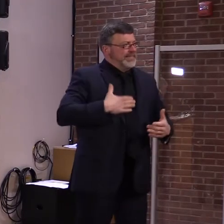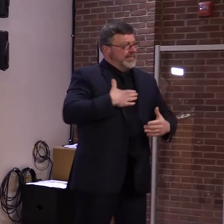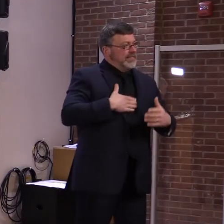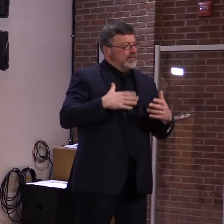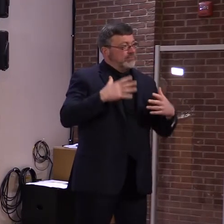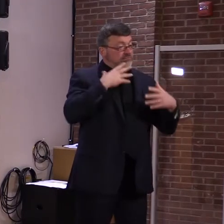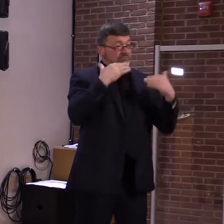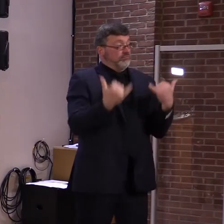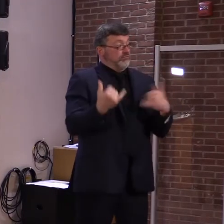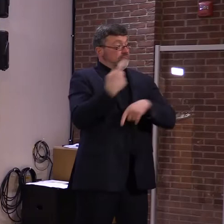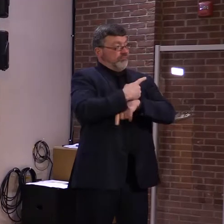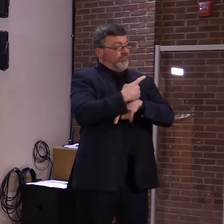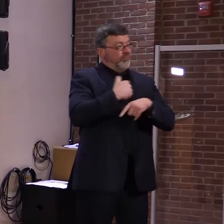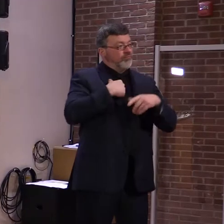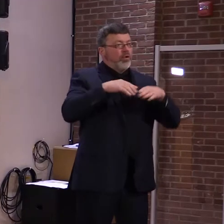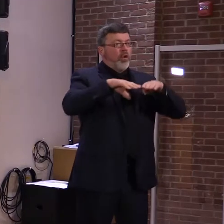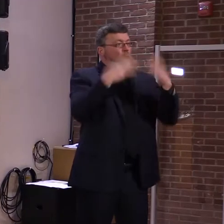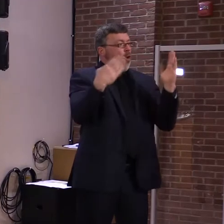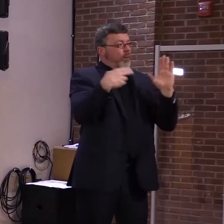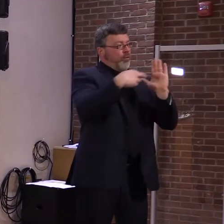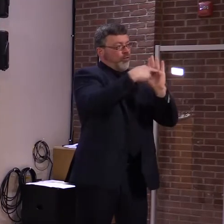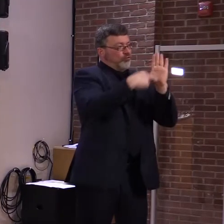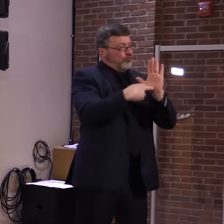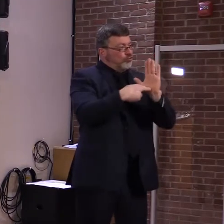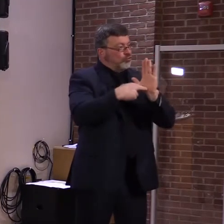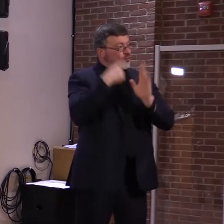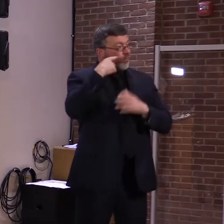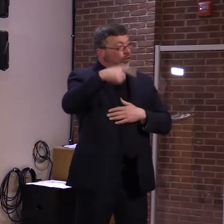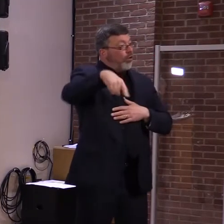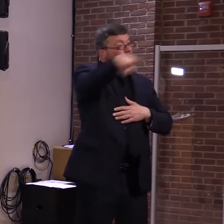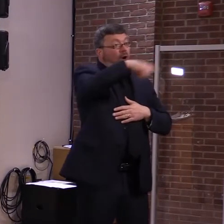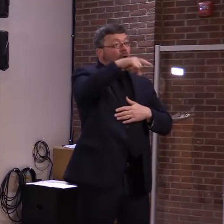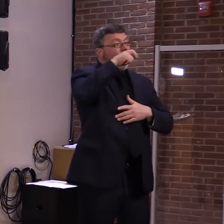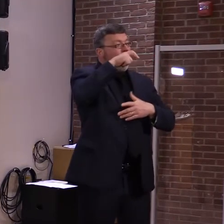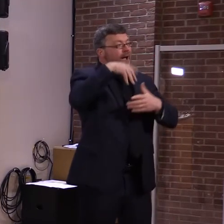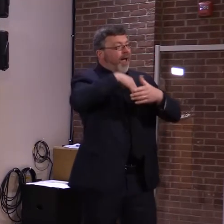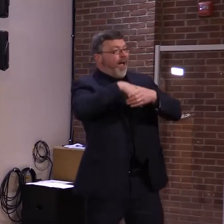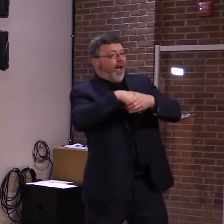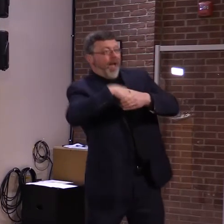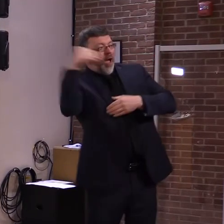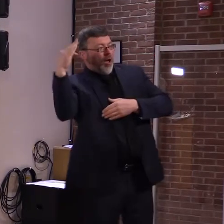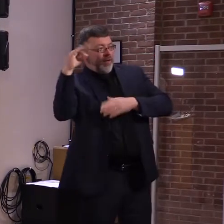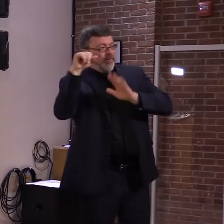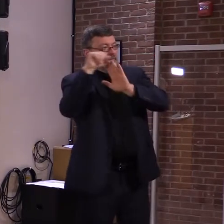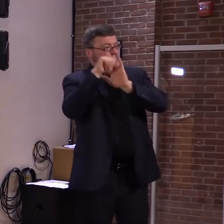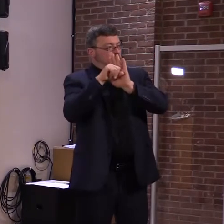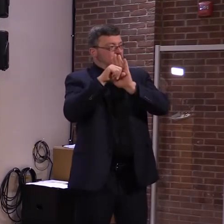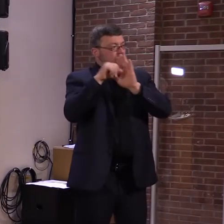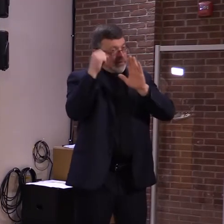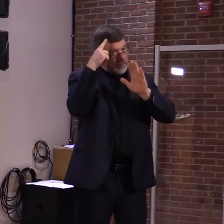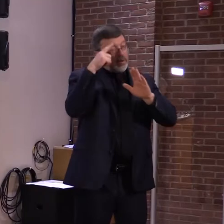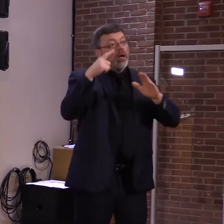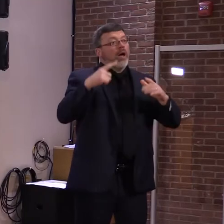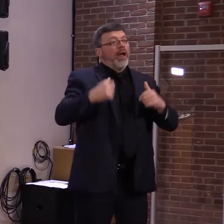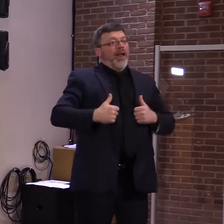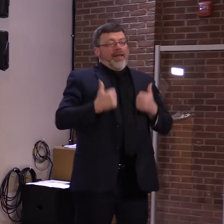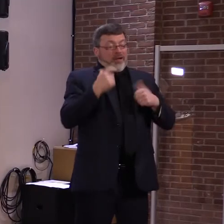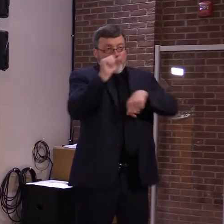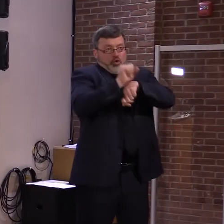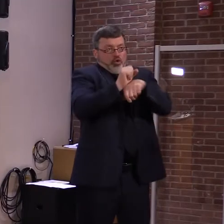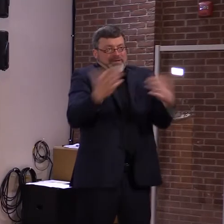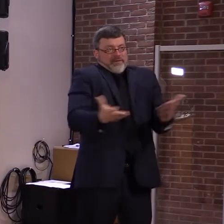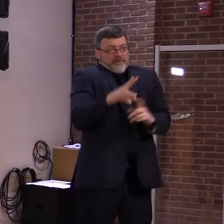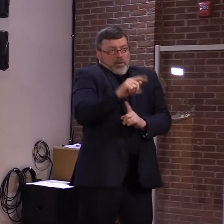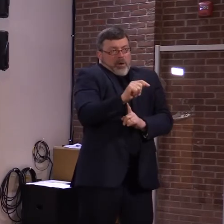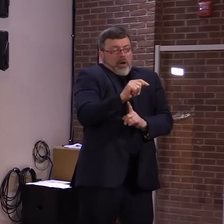anyone who lives out of state but works in Vermont, regardless of their occupation. And a